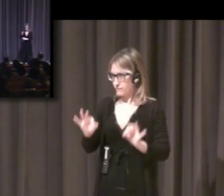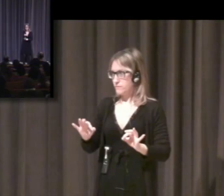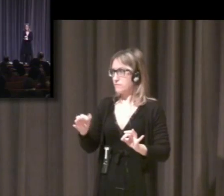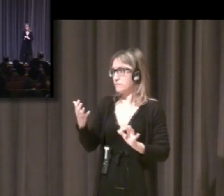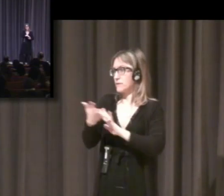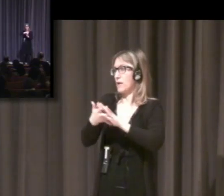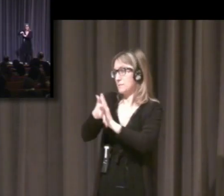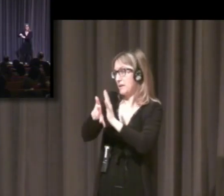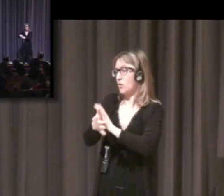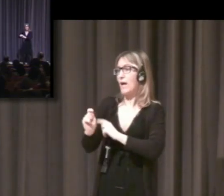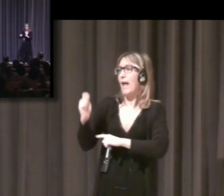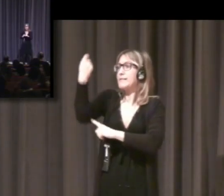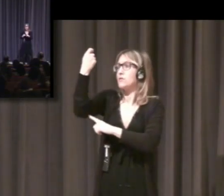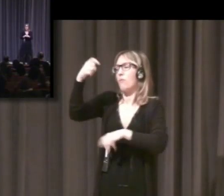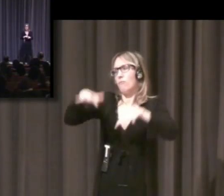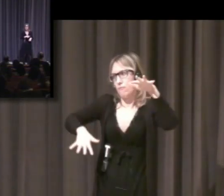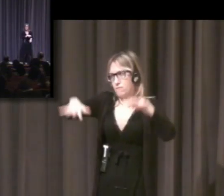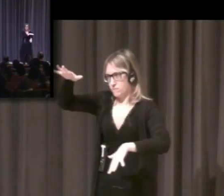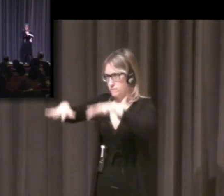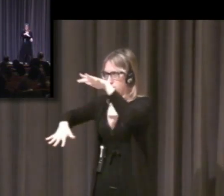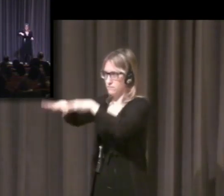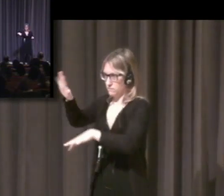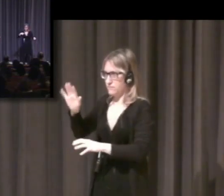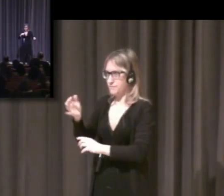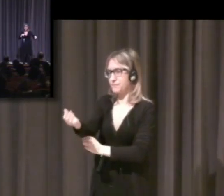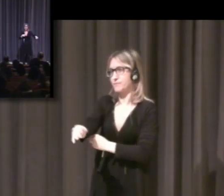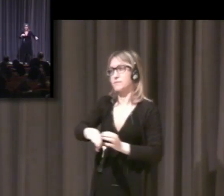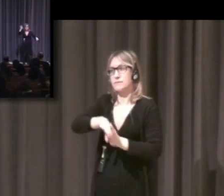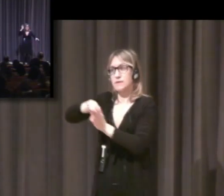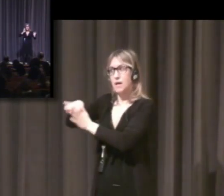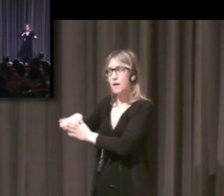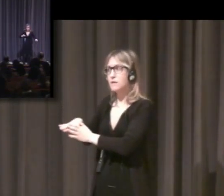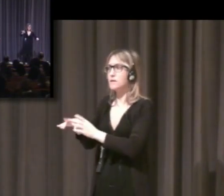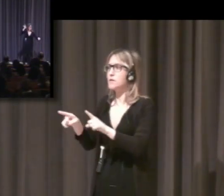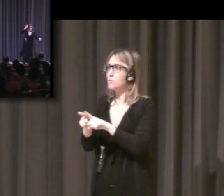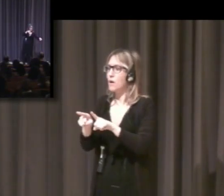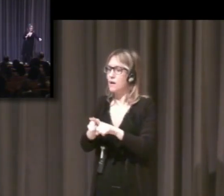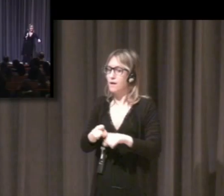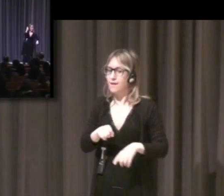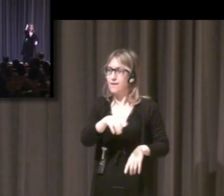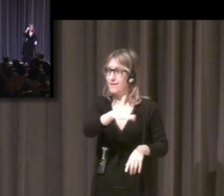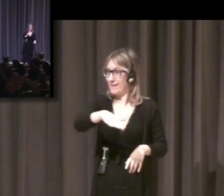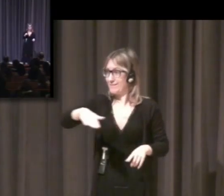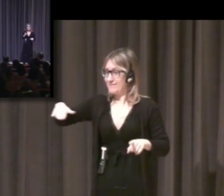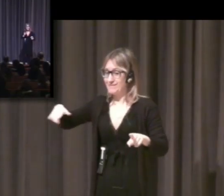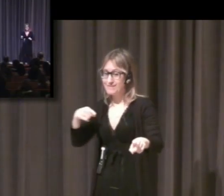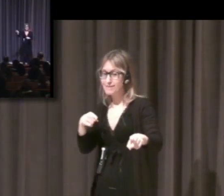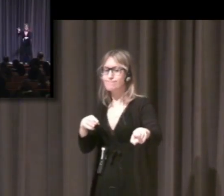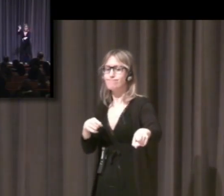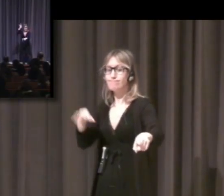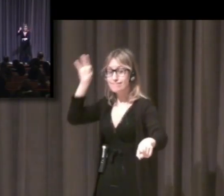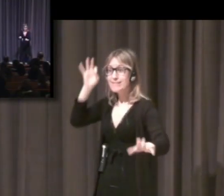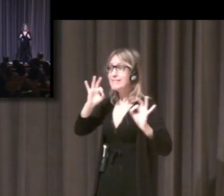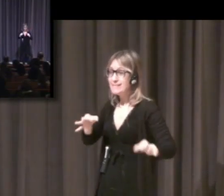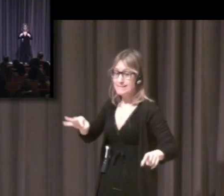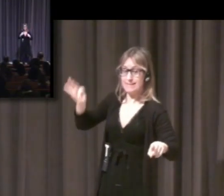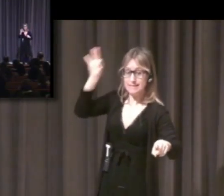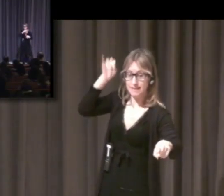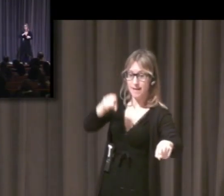successful. So if you give your child a cochlear implant and you don't give them a sign